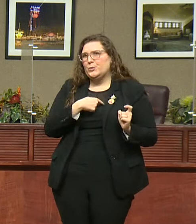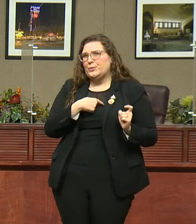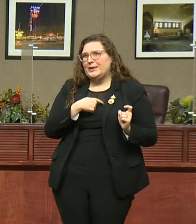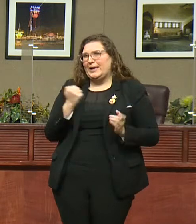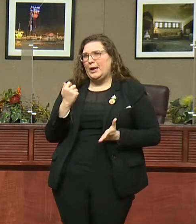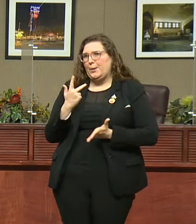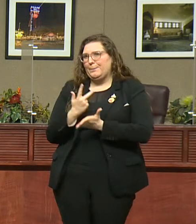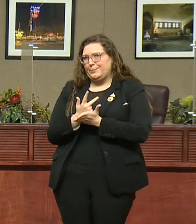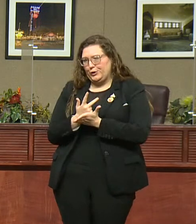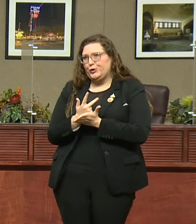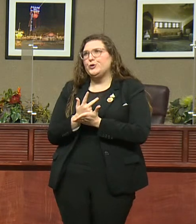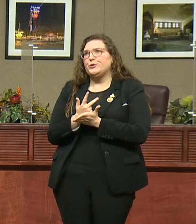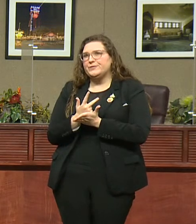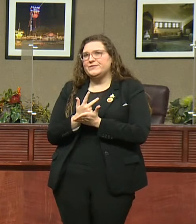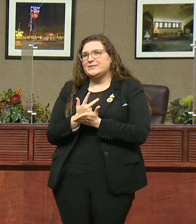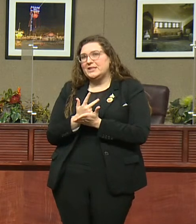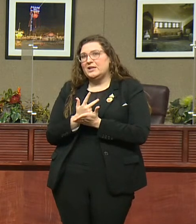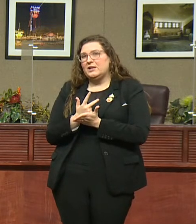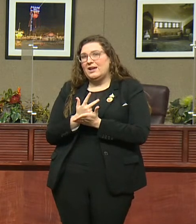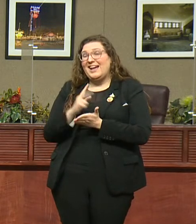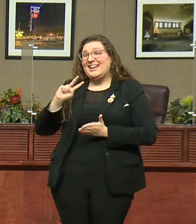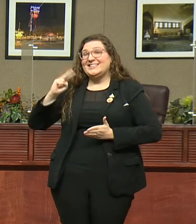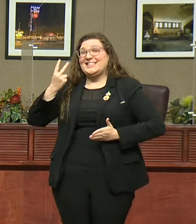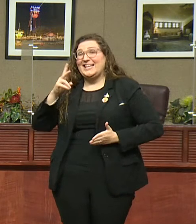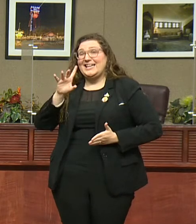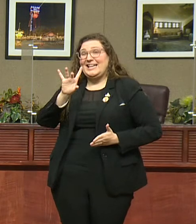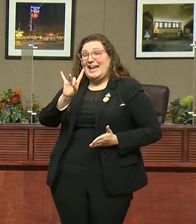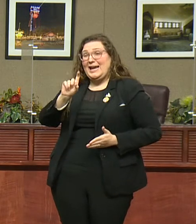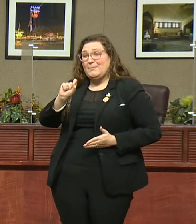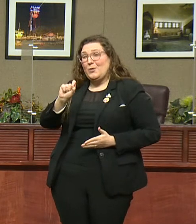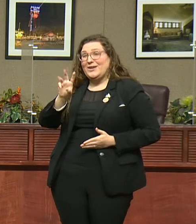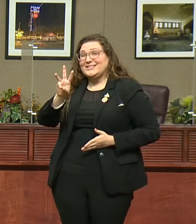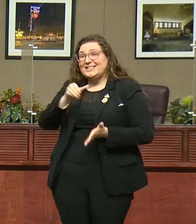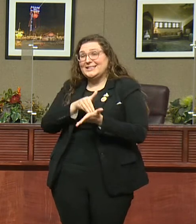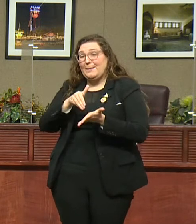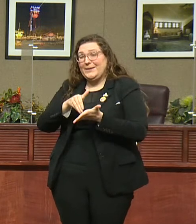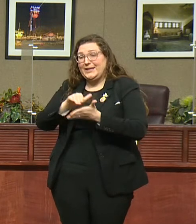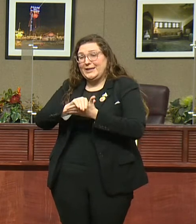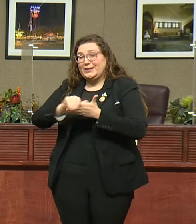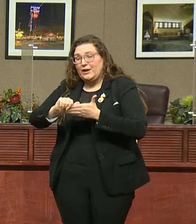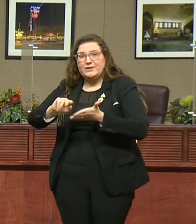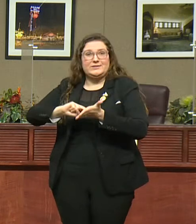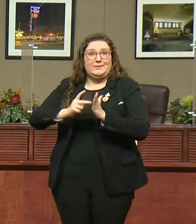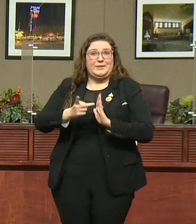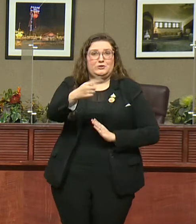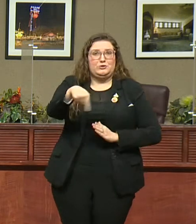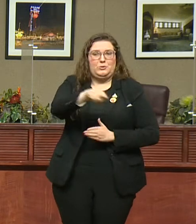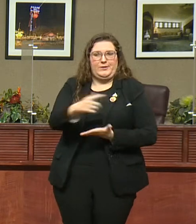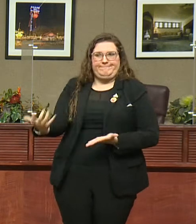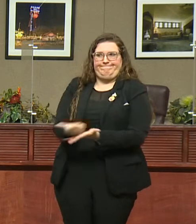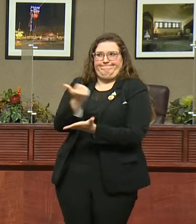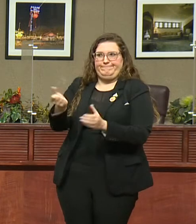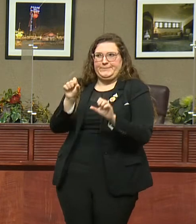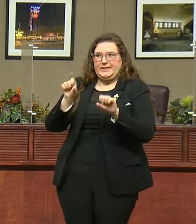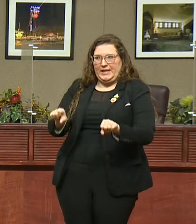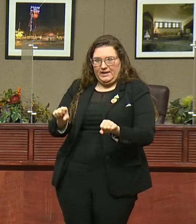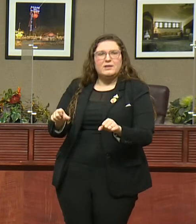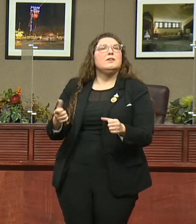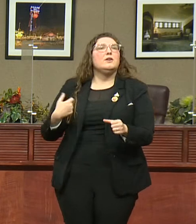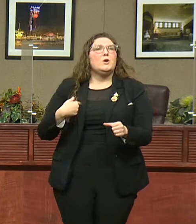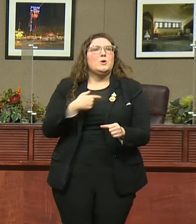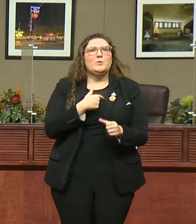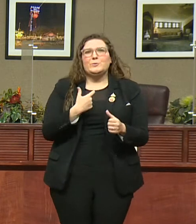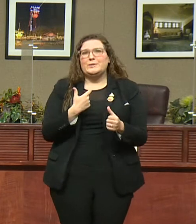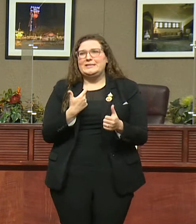to pursue another $8.6 million in new federal funds that will be available to our residents. As we seek additional guidance from the